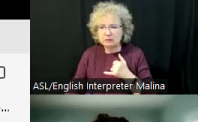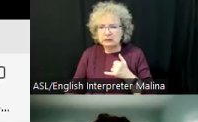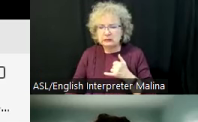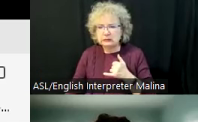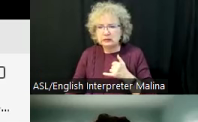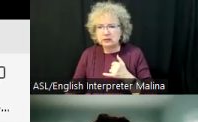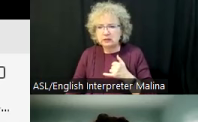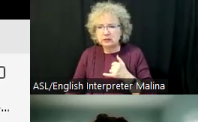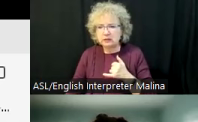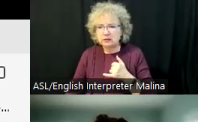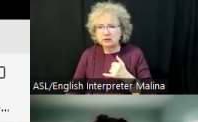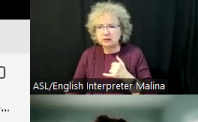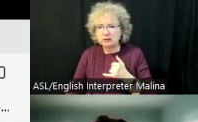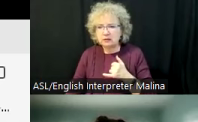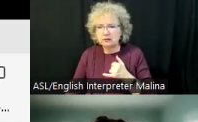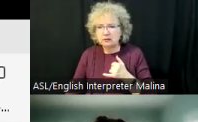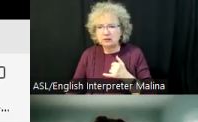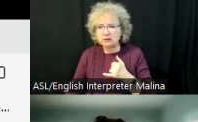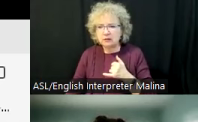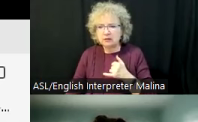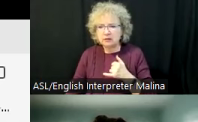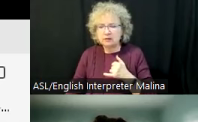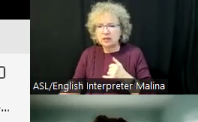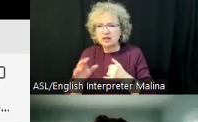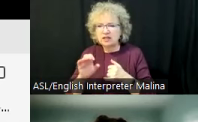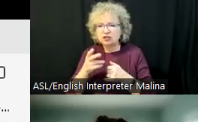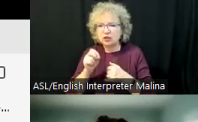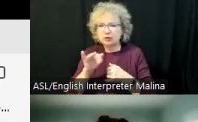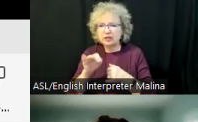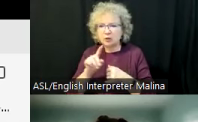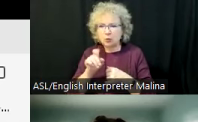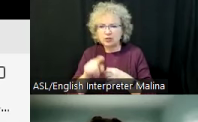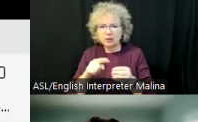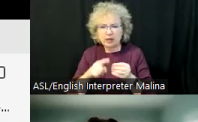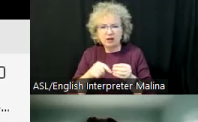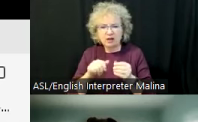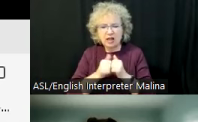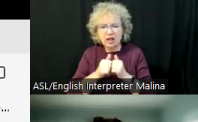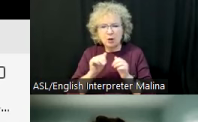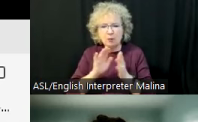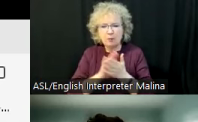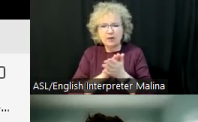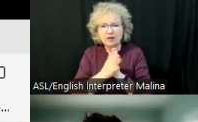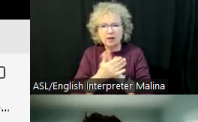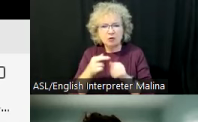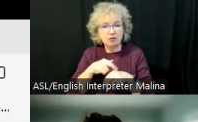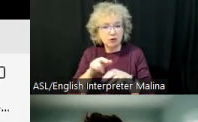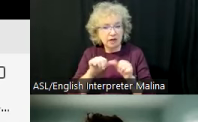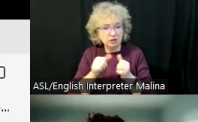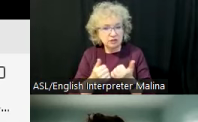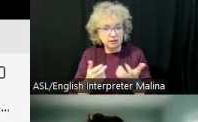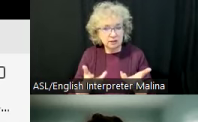name, but Sherry's question. How do we become a referring agency? So maybe a little bit